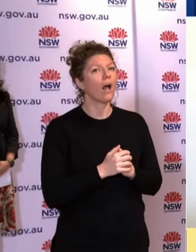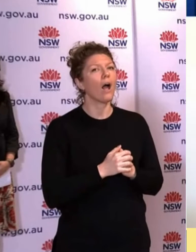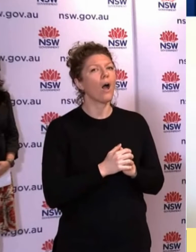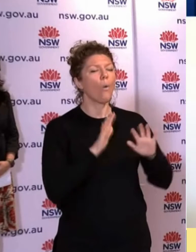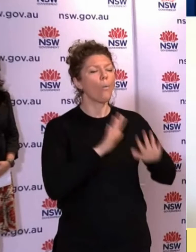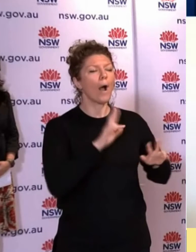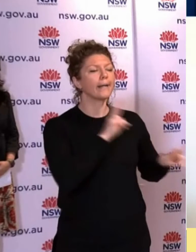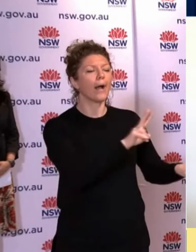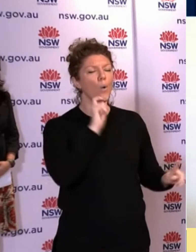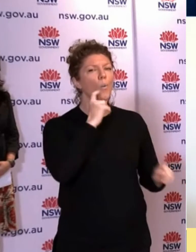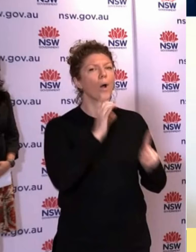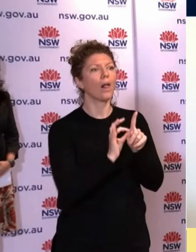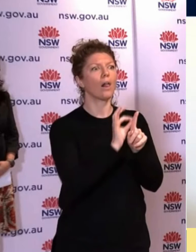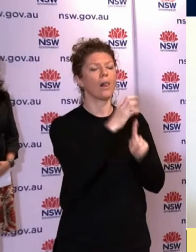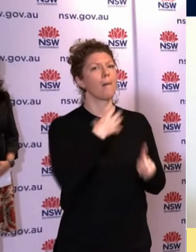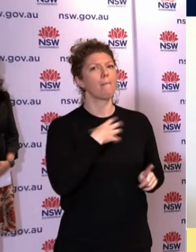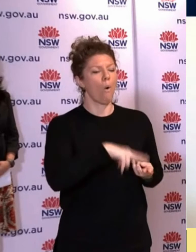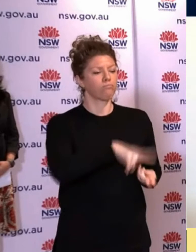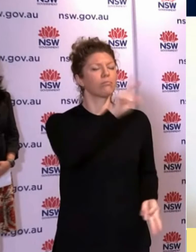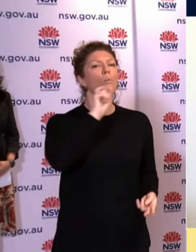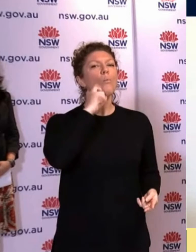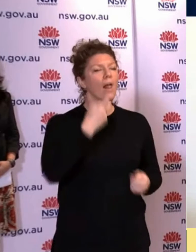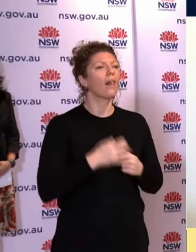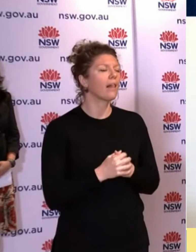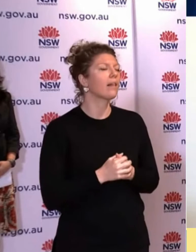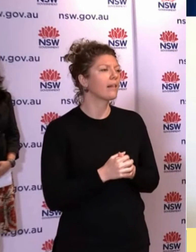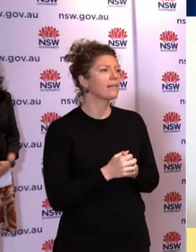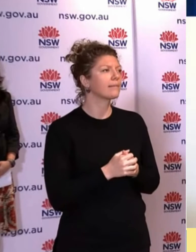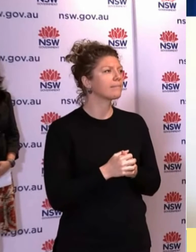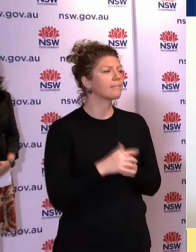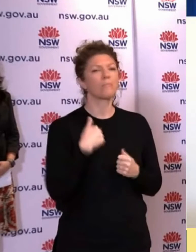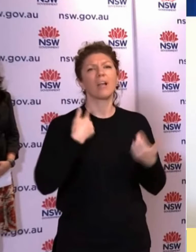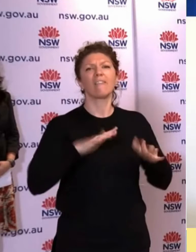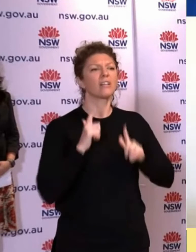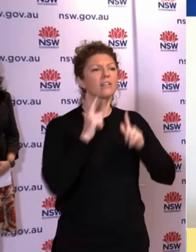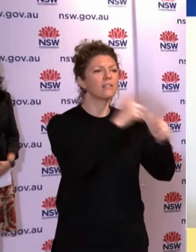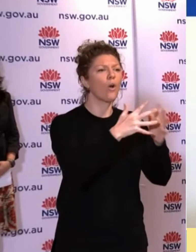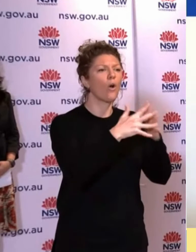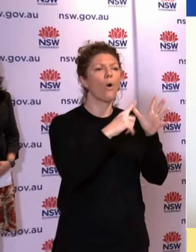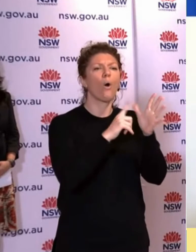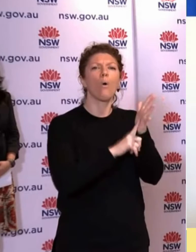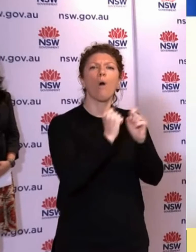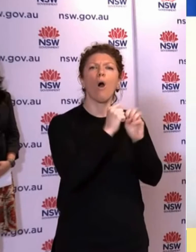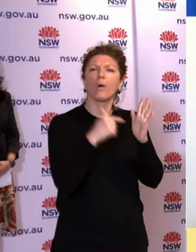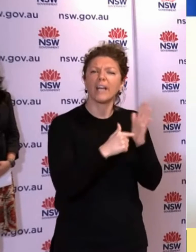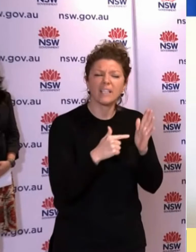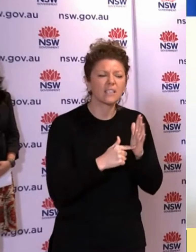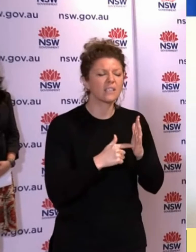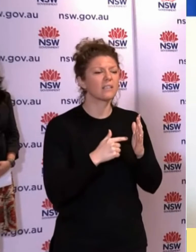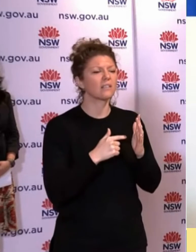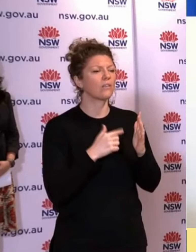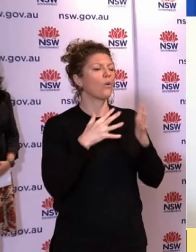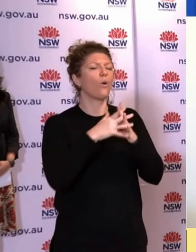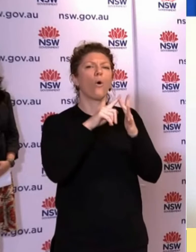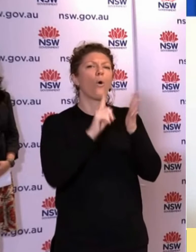western part of the state. I've been to places like Walgett and Wilcannia